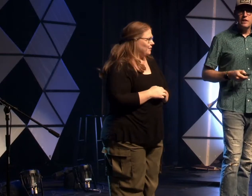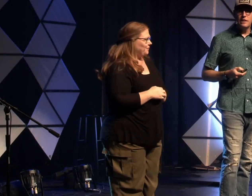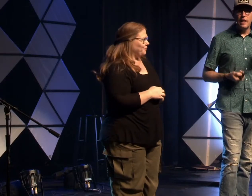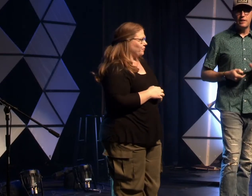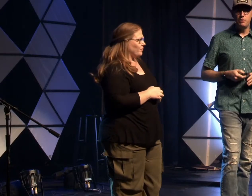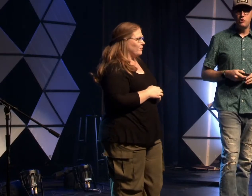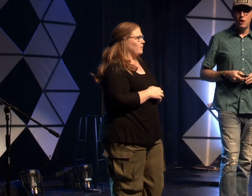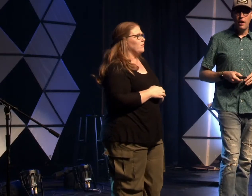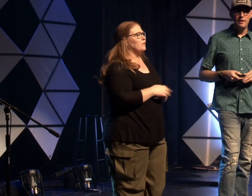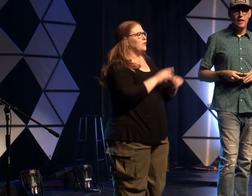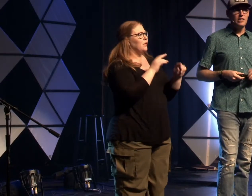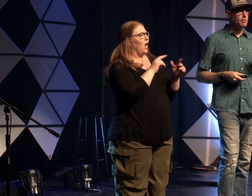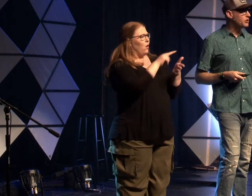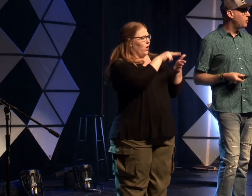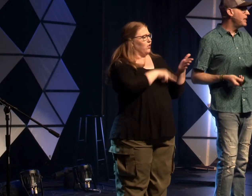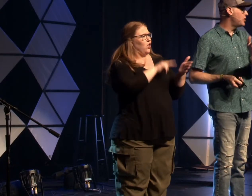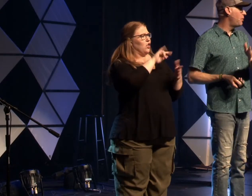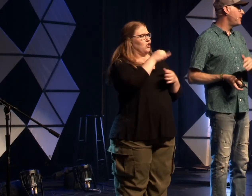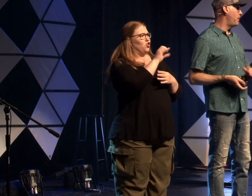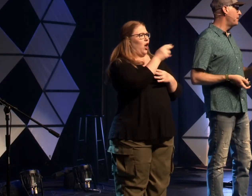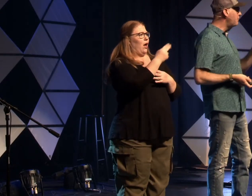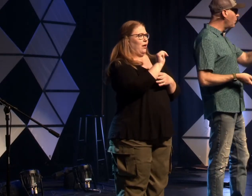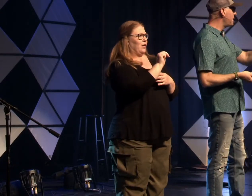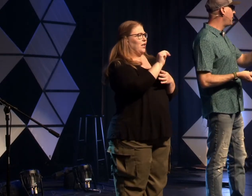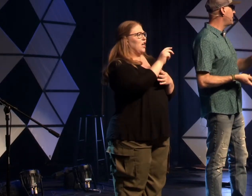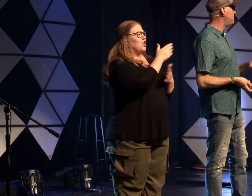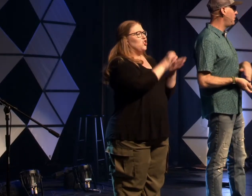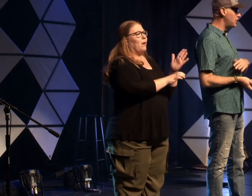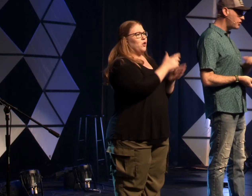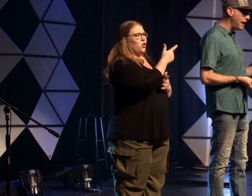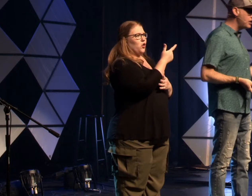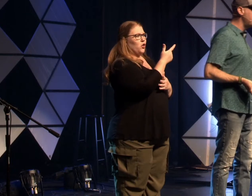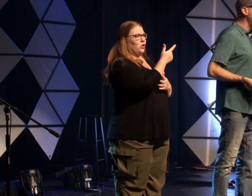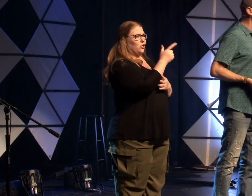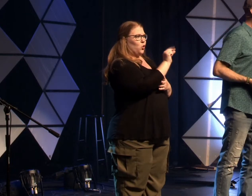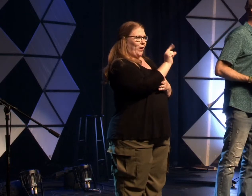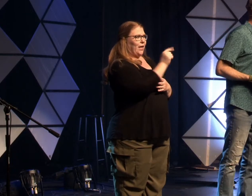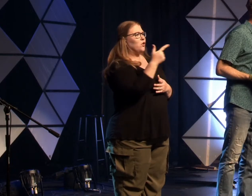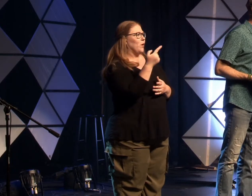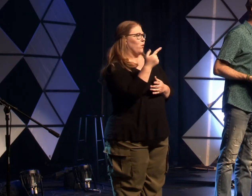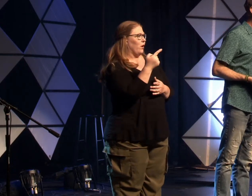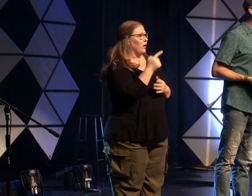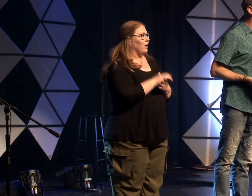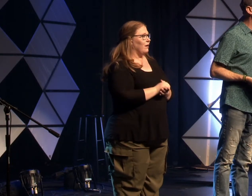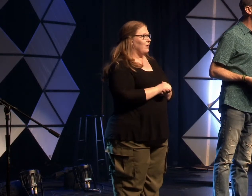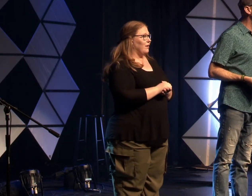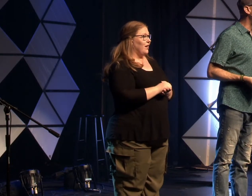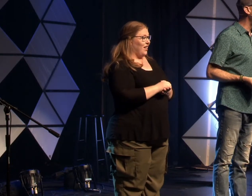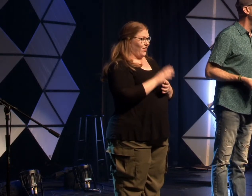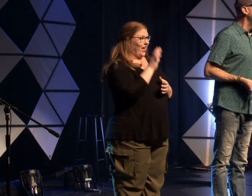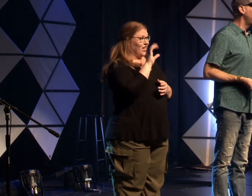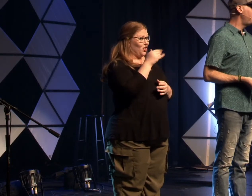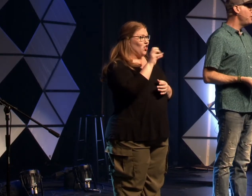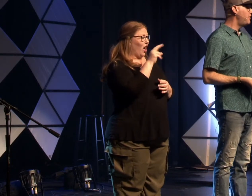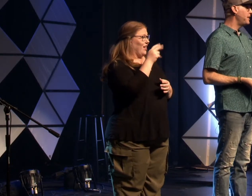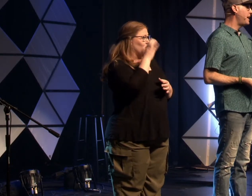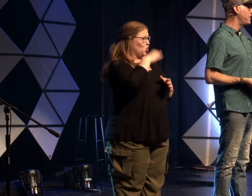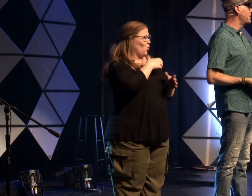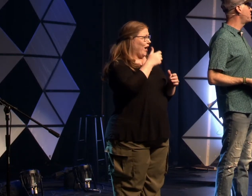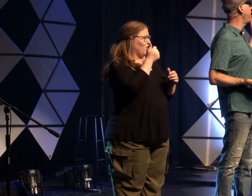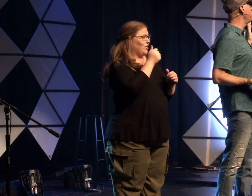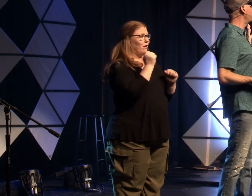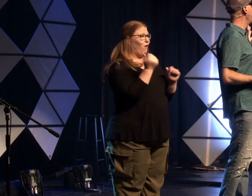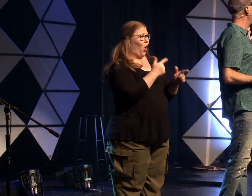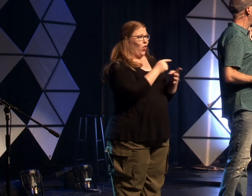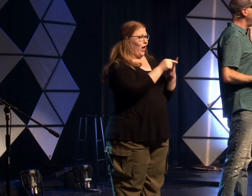I want to look at the Gospel of John, chapters 20 and 21, the fourth gospel, the strangest of them all, right? So if you feel like